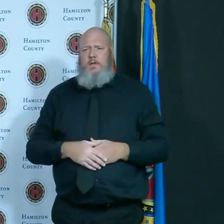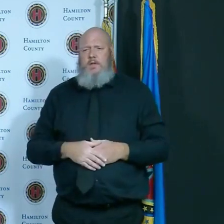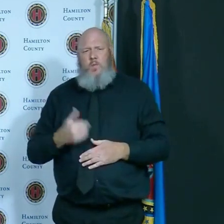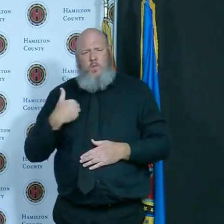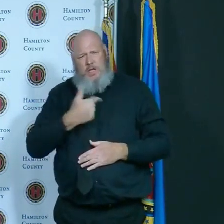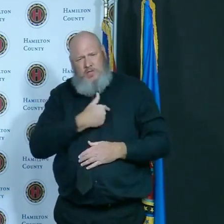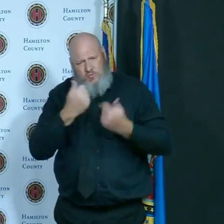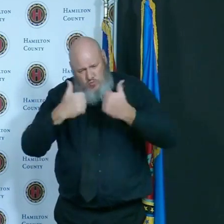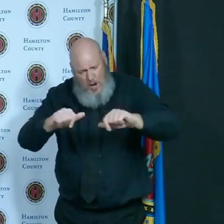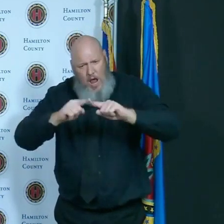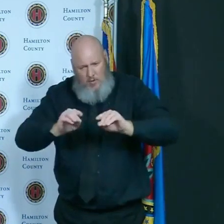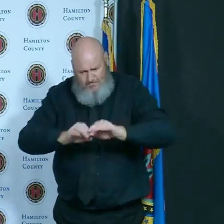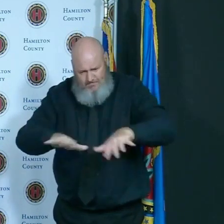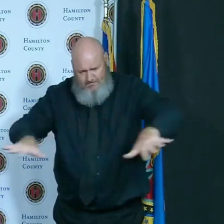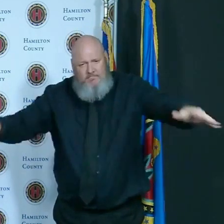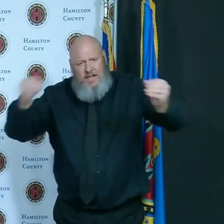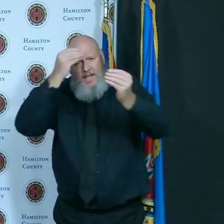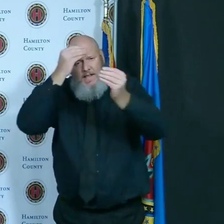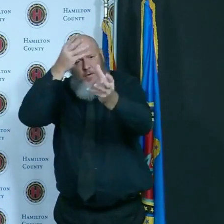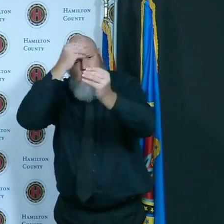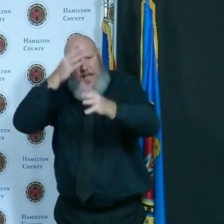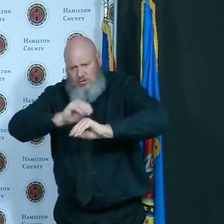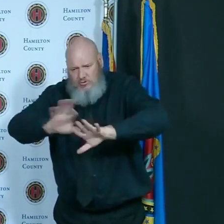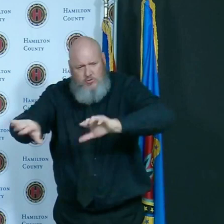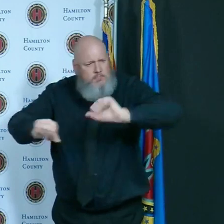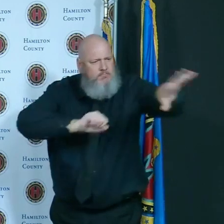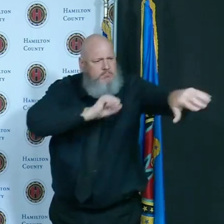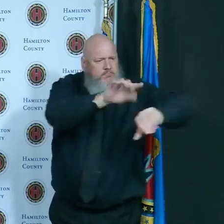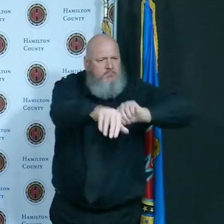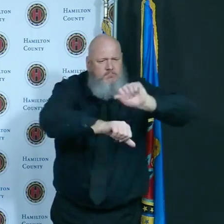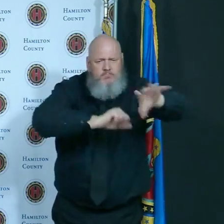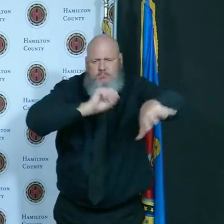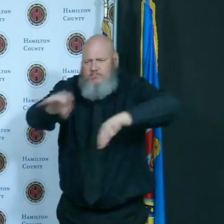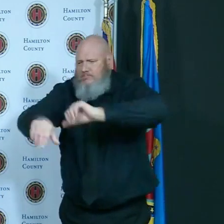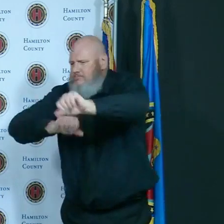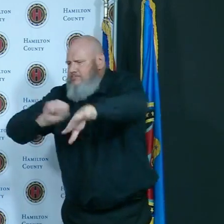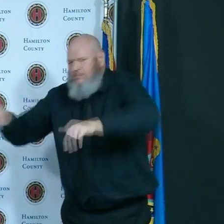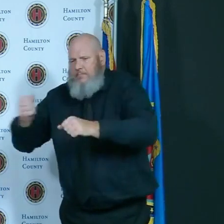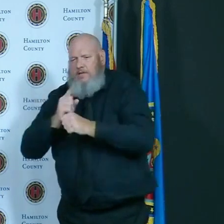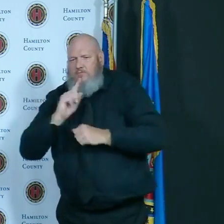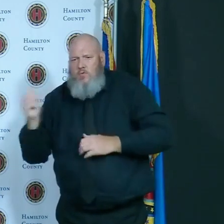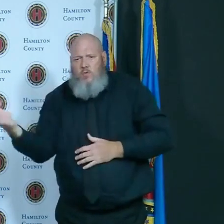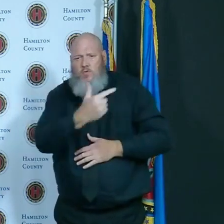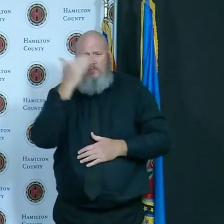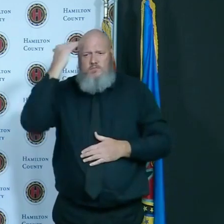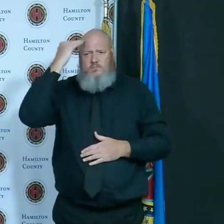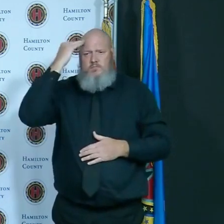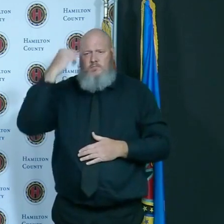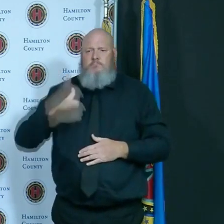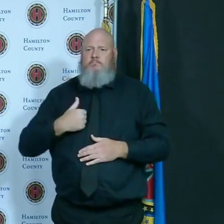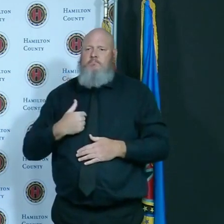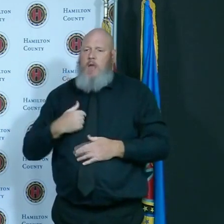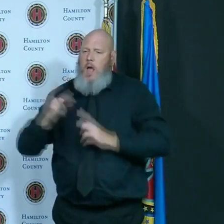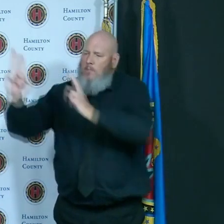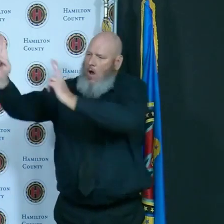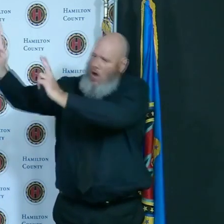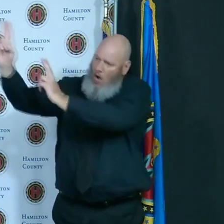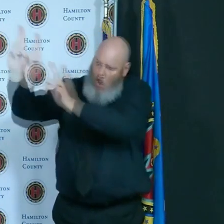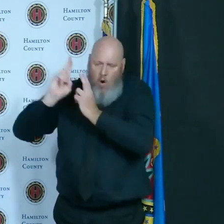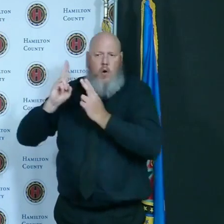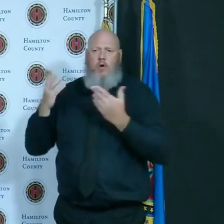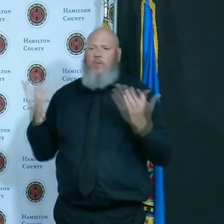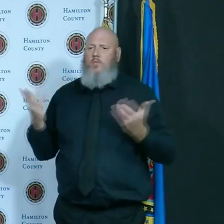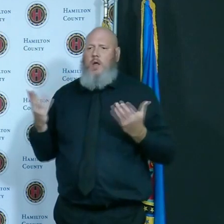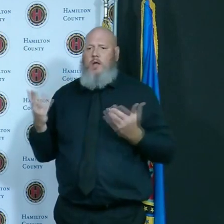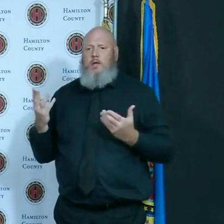COVID-19 coronavirus. I am really honored that the Health Gap has been in existence over